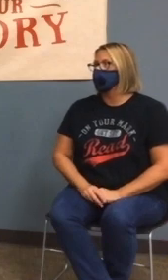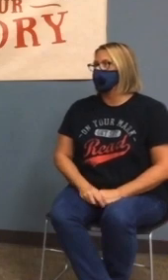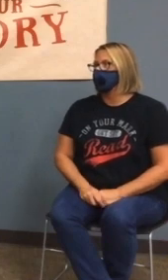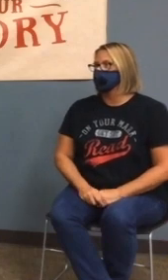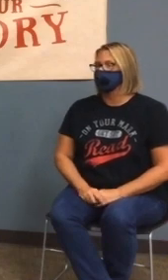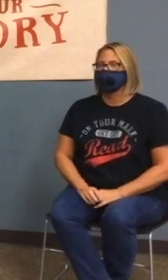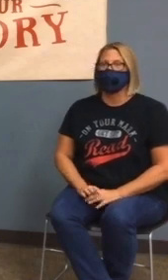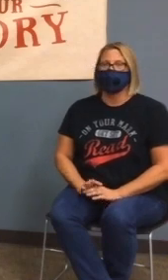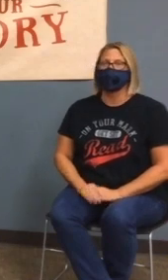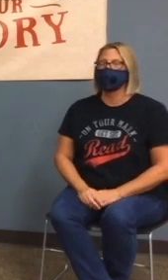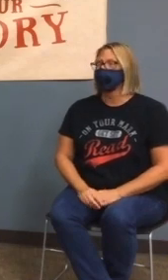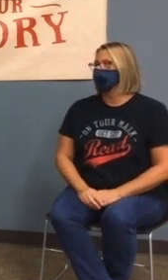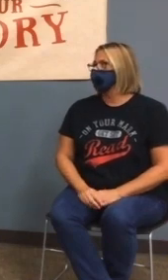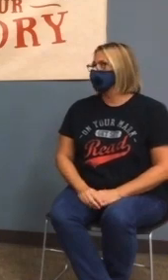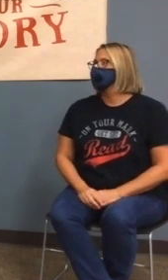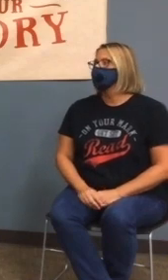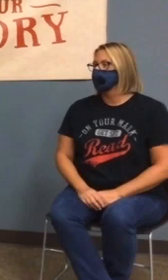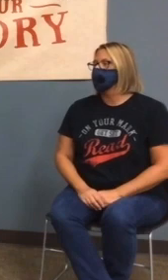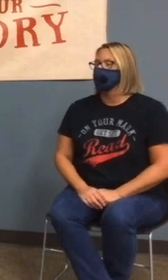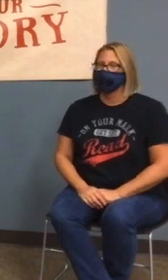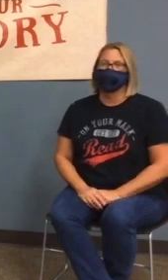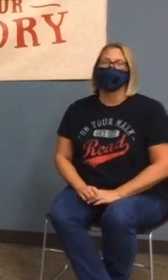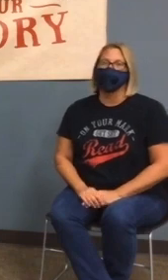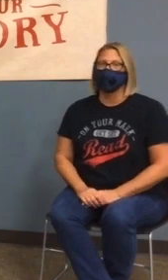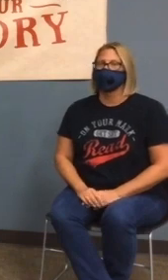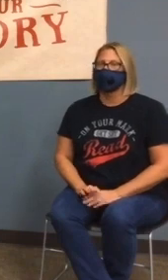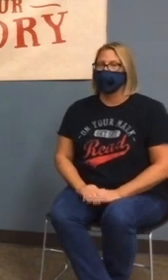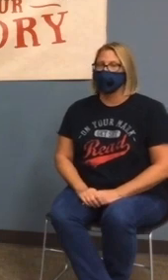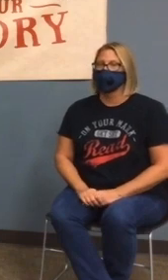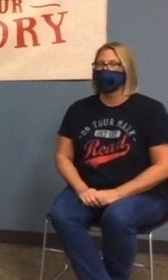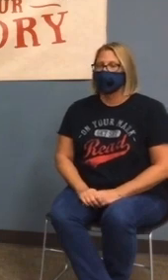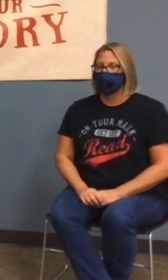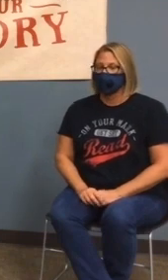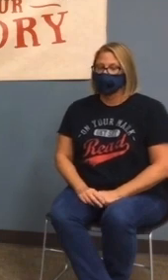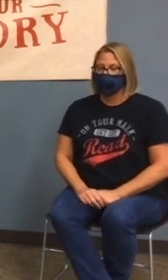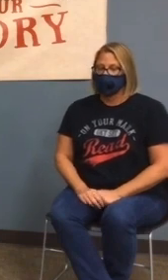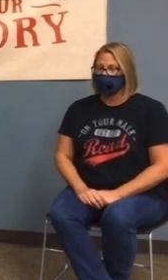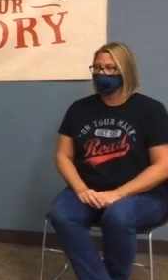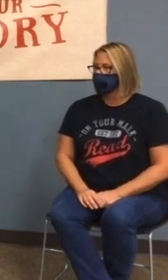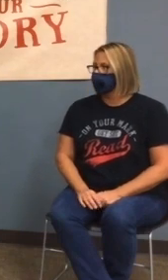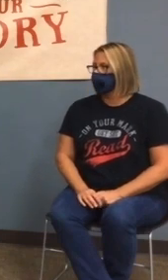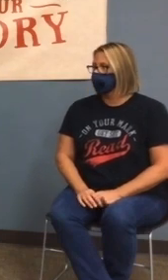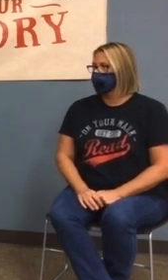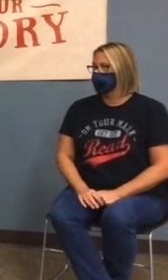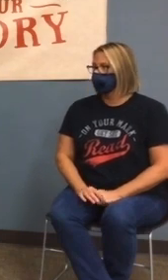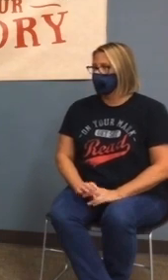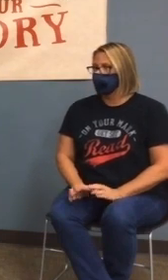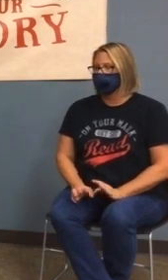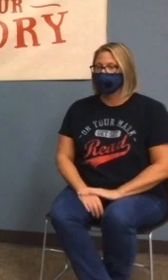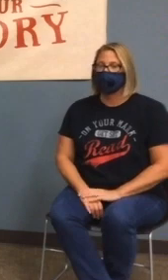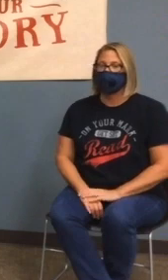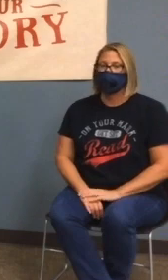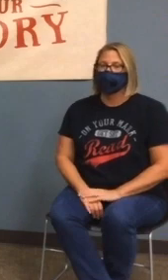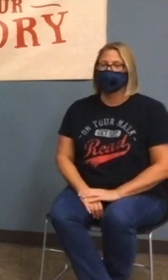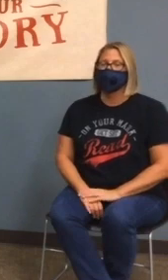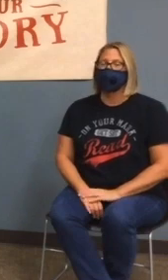you can pick out your prizes. Yeah, you can definitely just put them in the drop box, mail it to us. You know, you want to take a picture and send it to us on email, go